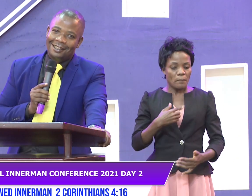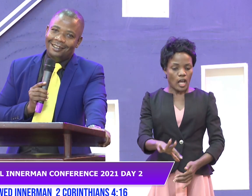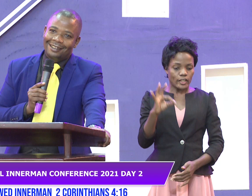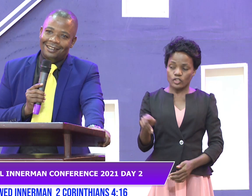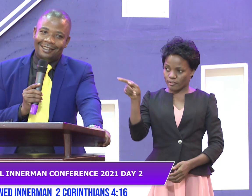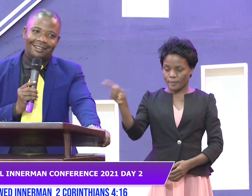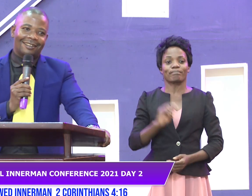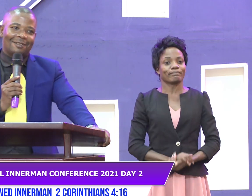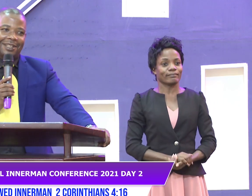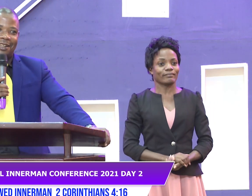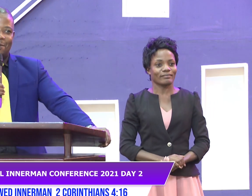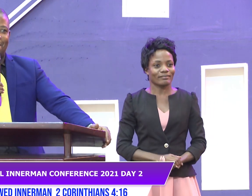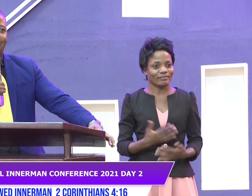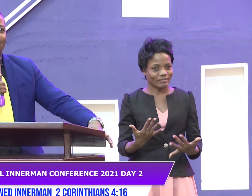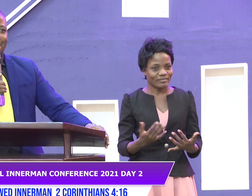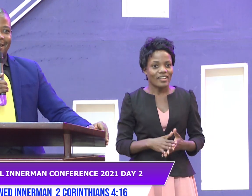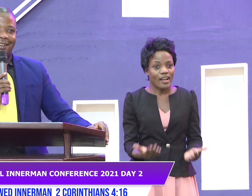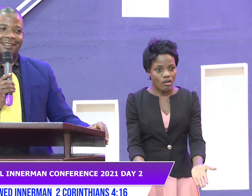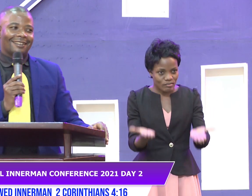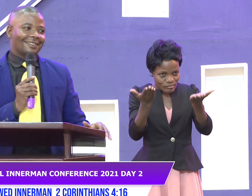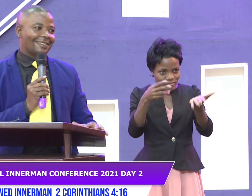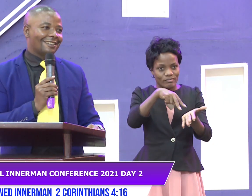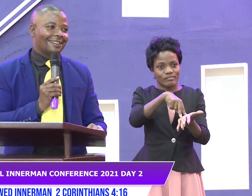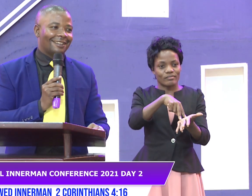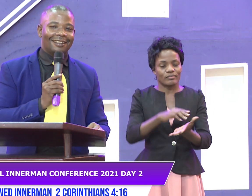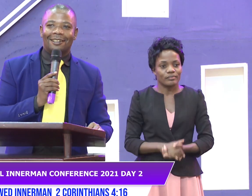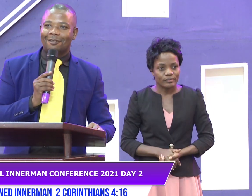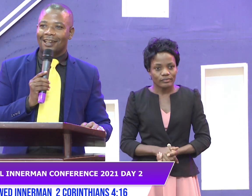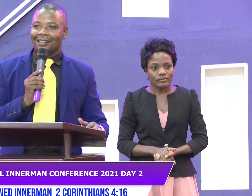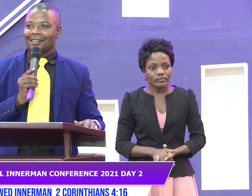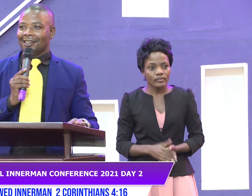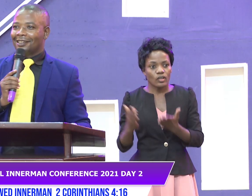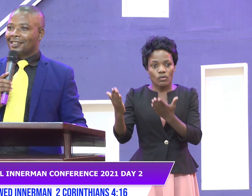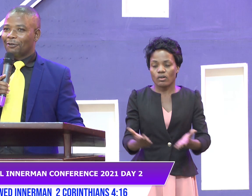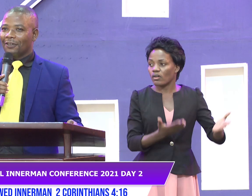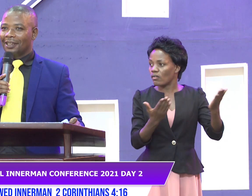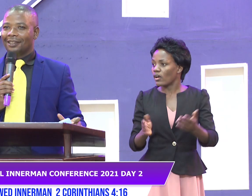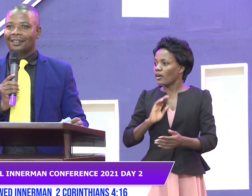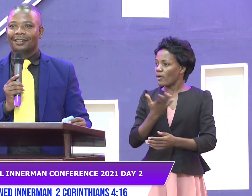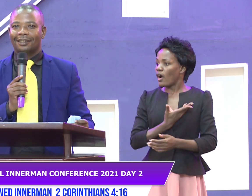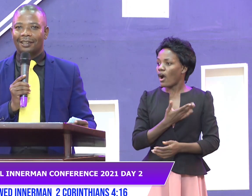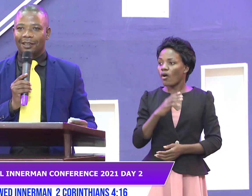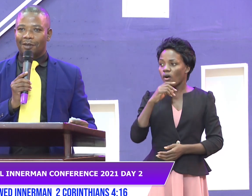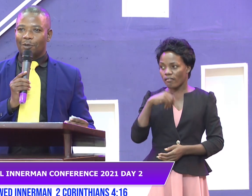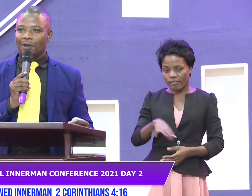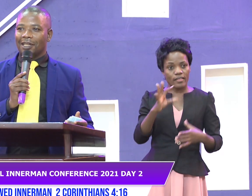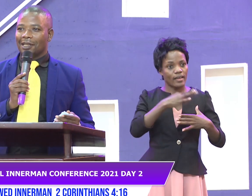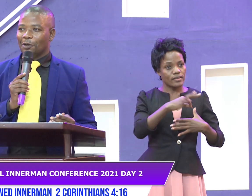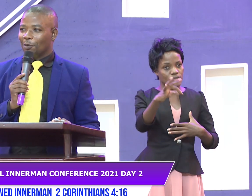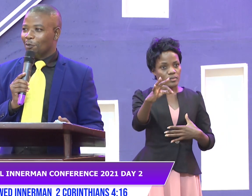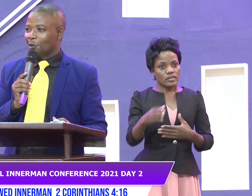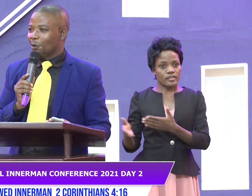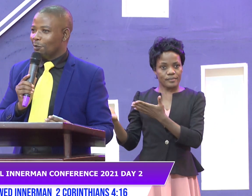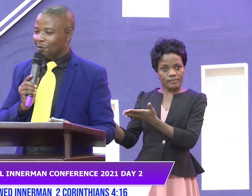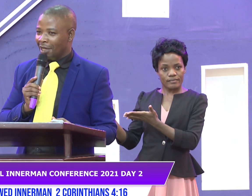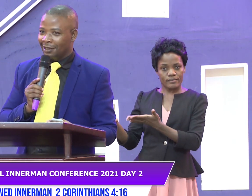us, and indeed he can. Mugiremwe muyimirire kubigere. Stand on your feet. Twanirize chitafe. And we welcome our father. Obuweleza